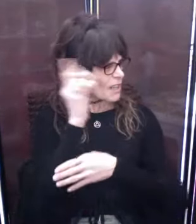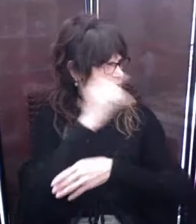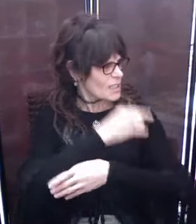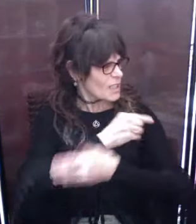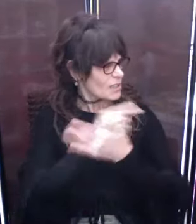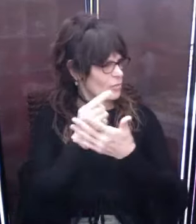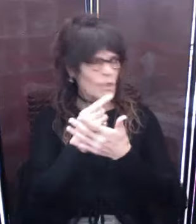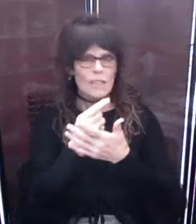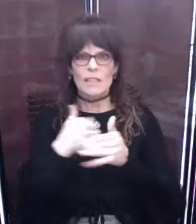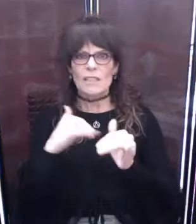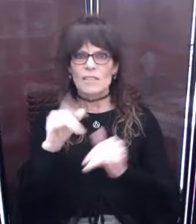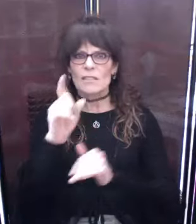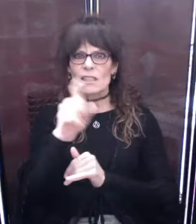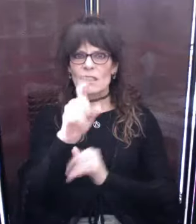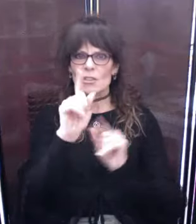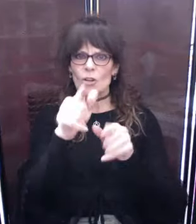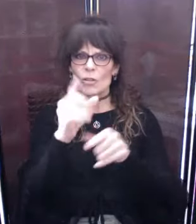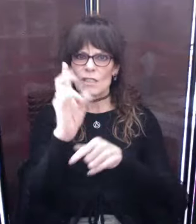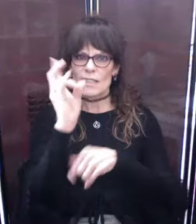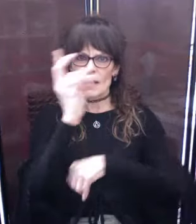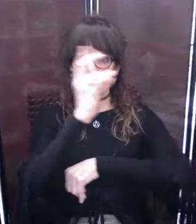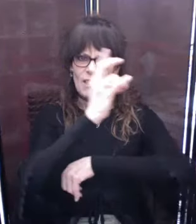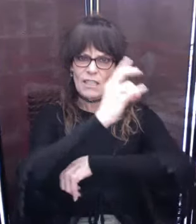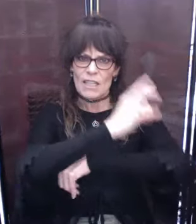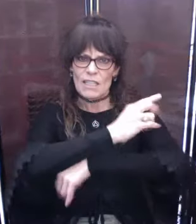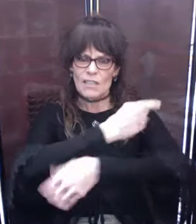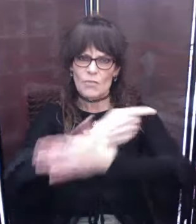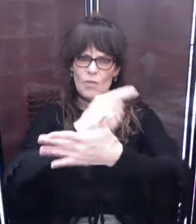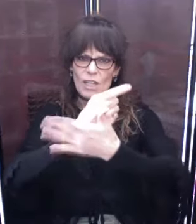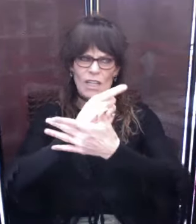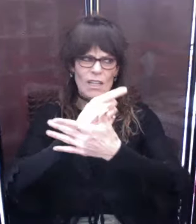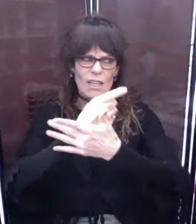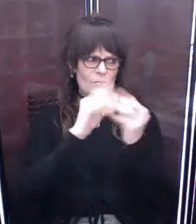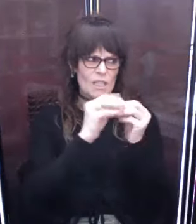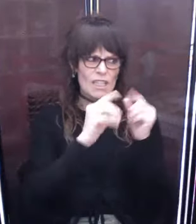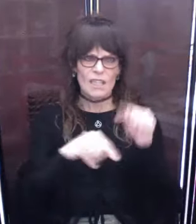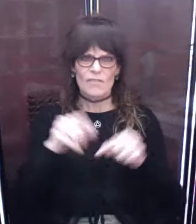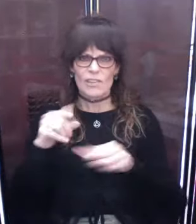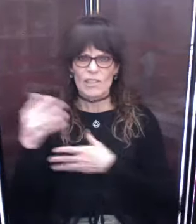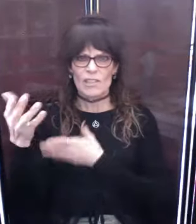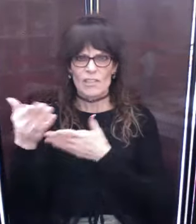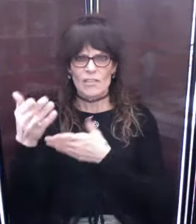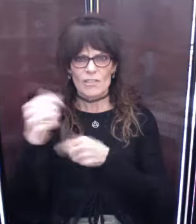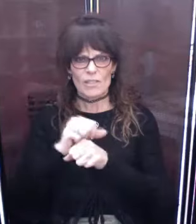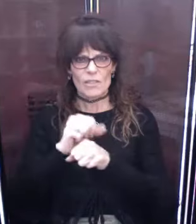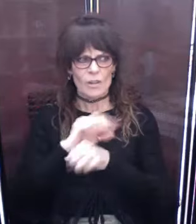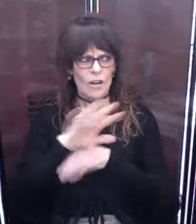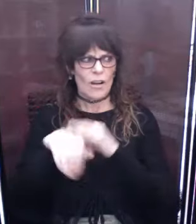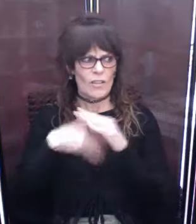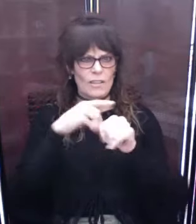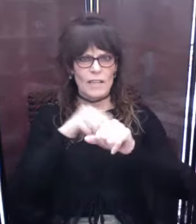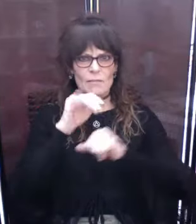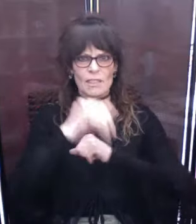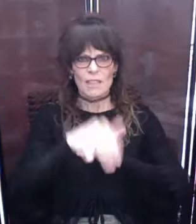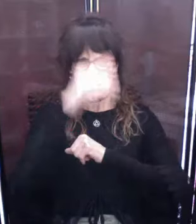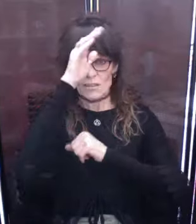did. If I got to go to meetings all the time, if I've got to do all this different stuff all the time just to stay sober, how could I ever be a